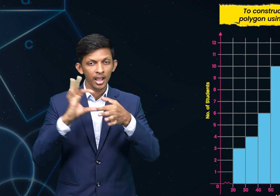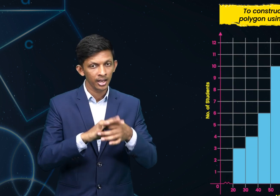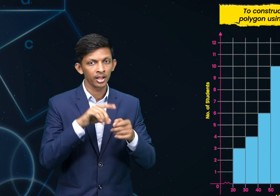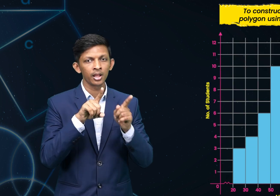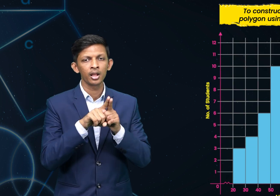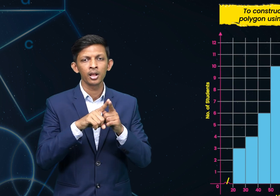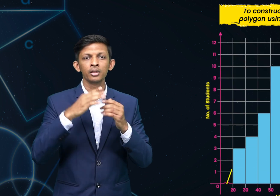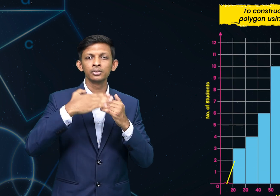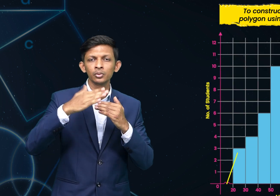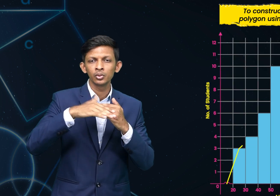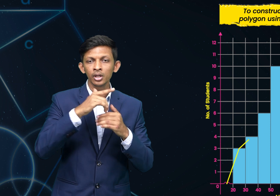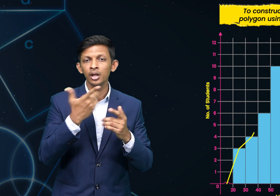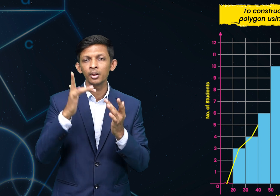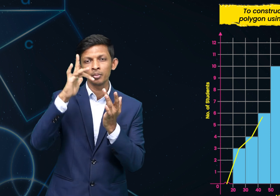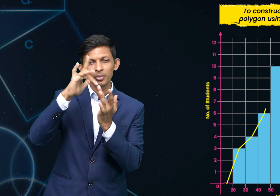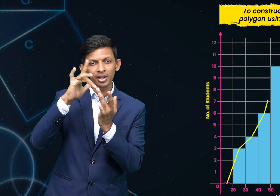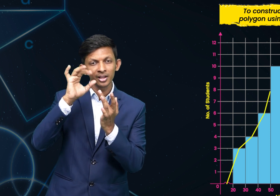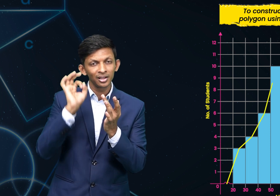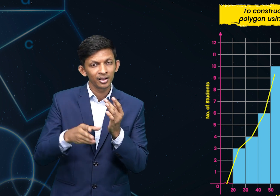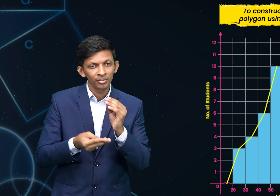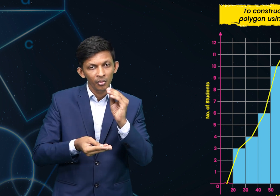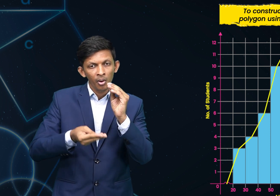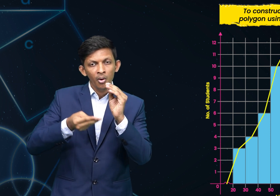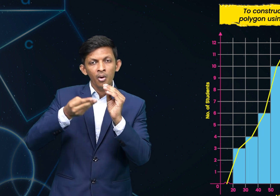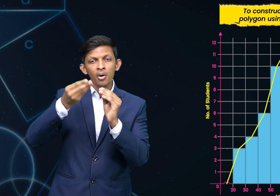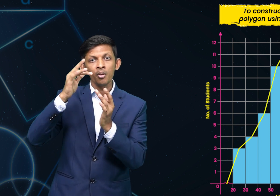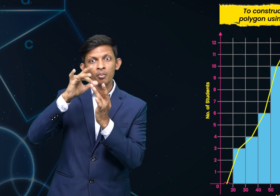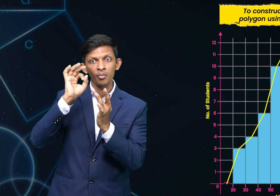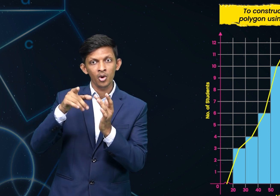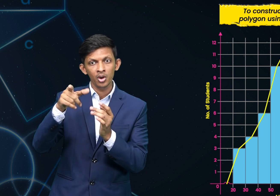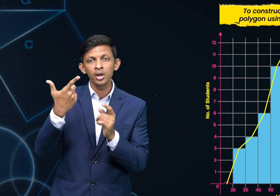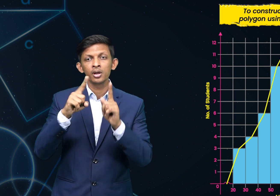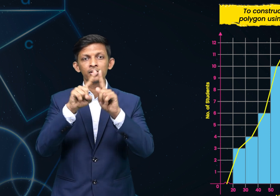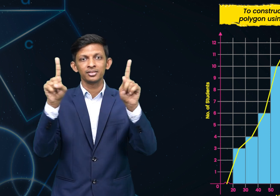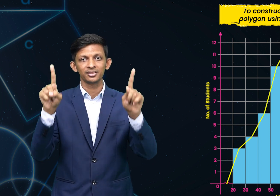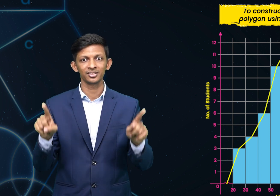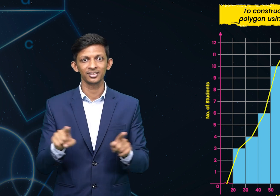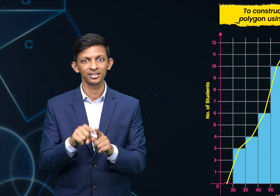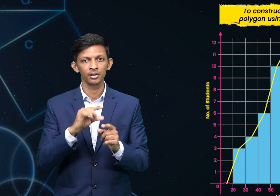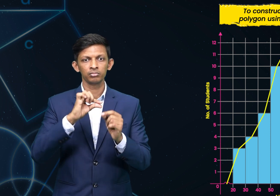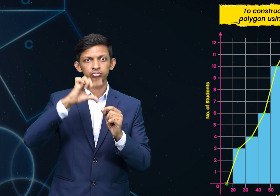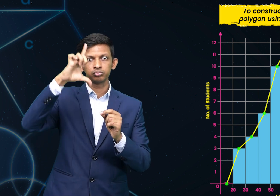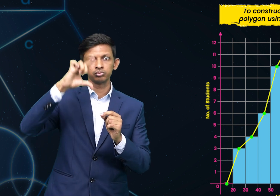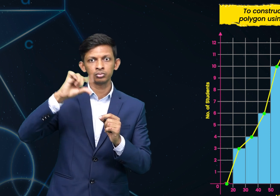Join the consecutive midpoints of the upper sides of the adjacent rectangles of the histogram by the line segments.